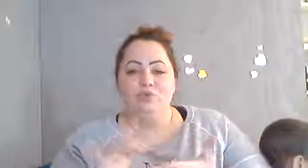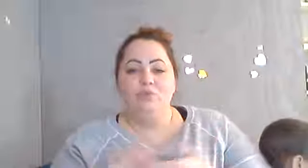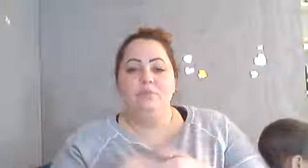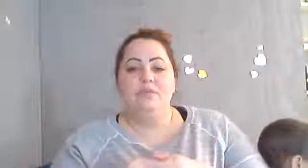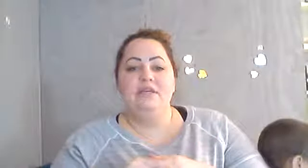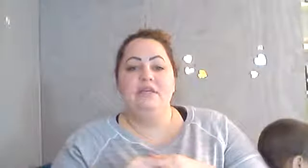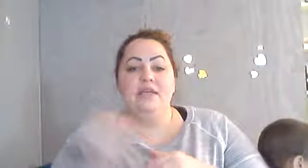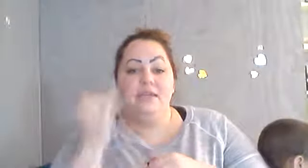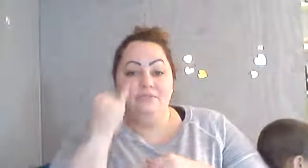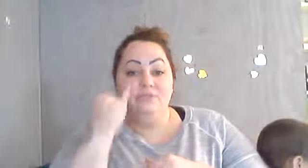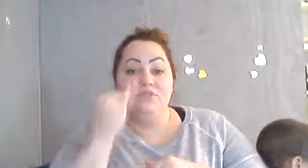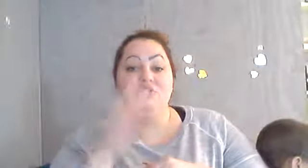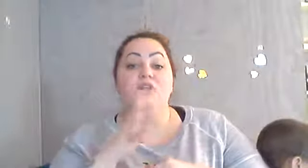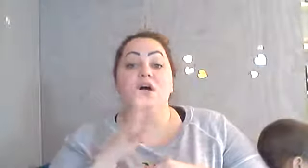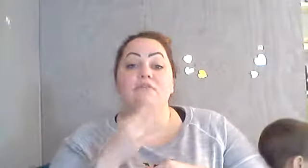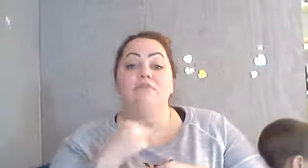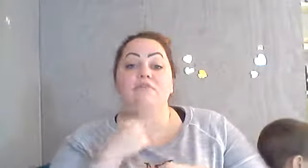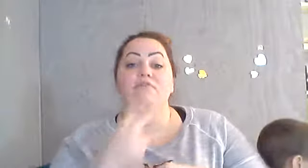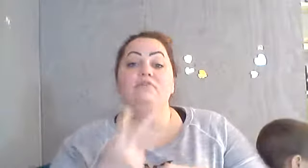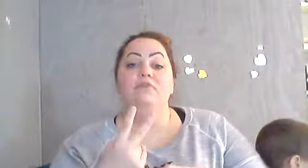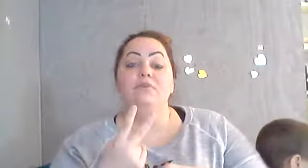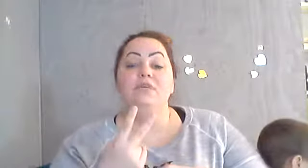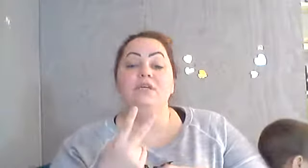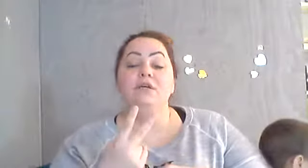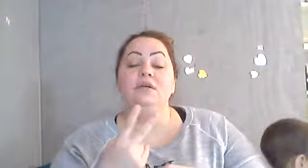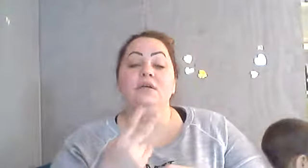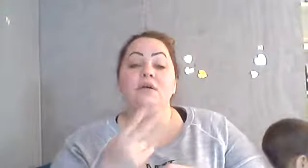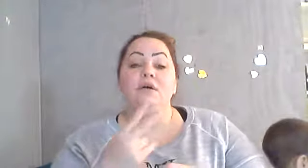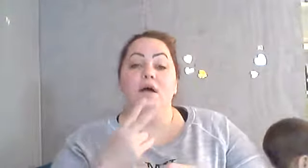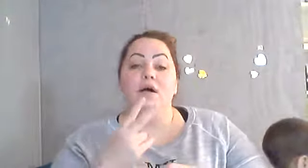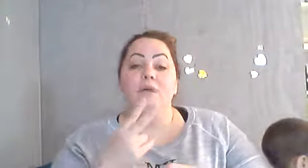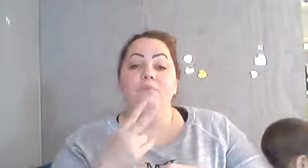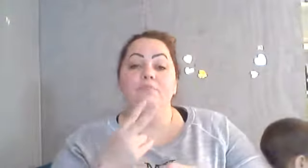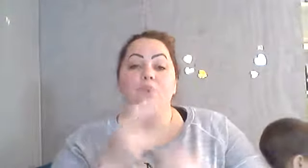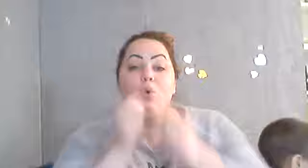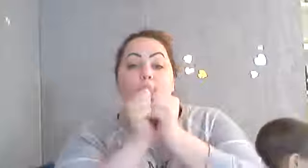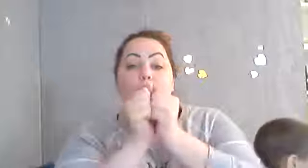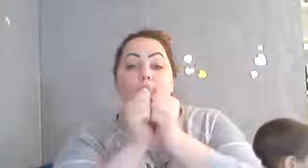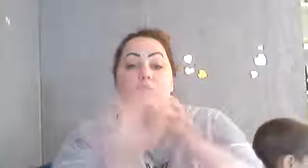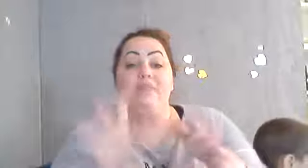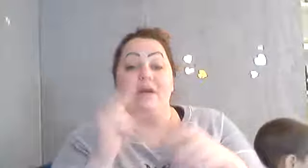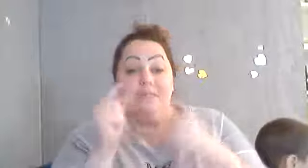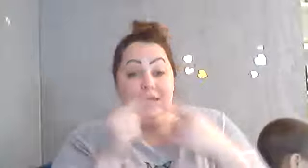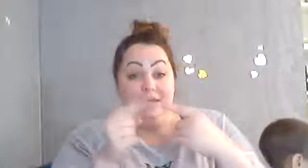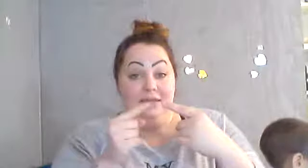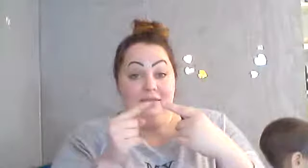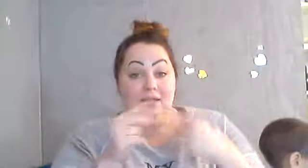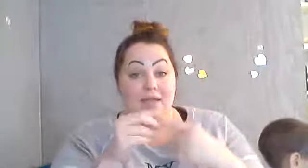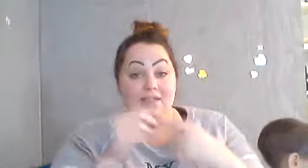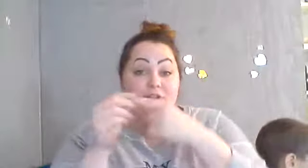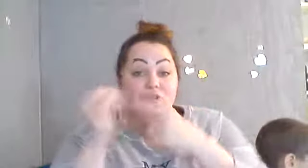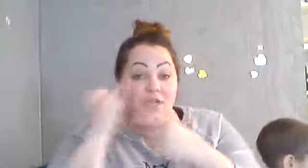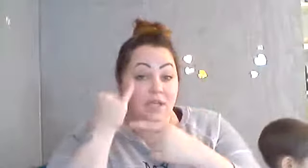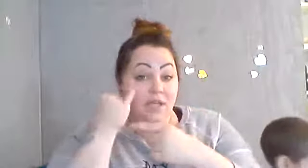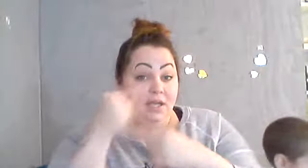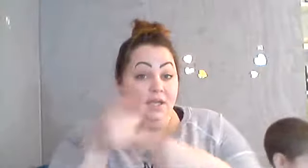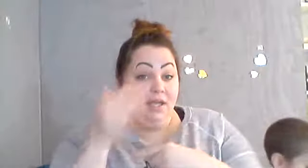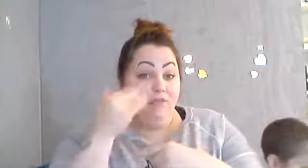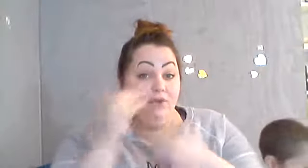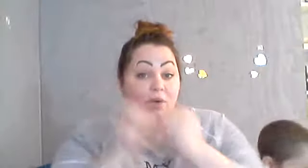would be if you just talk verbally um, without signing, especially if you know